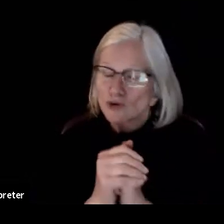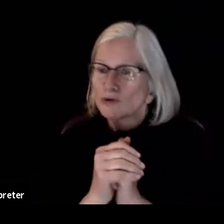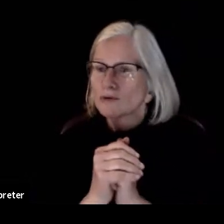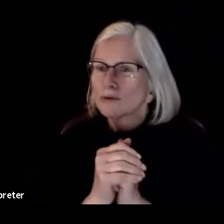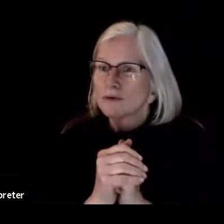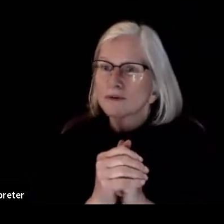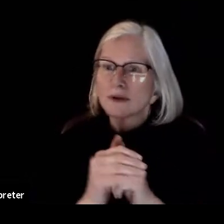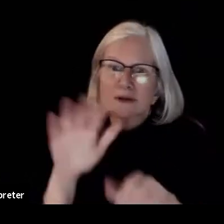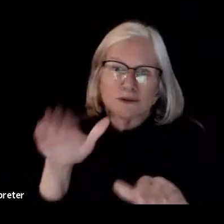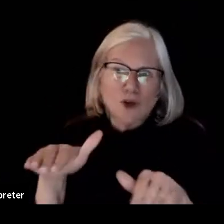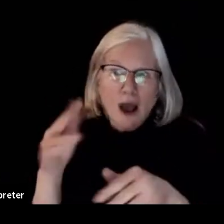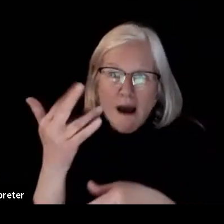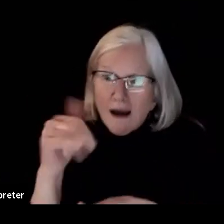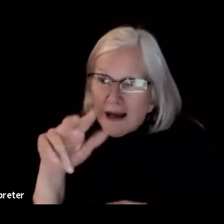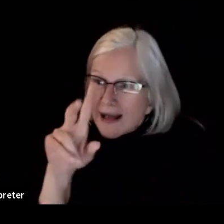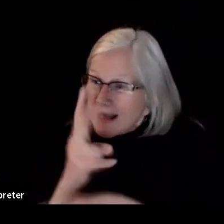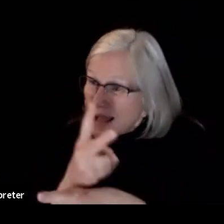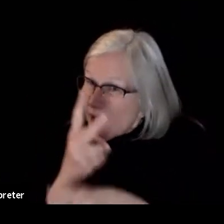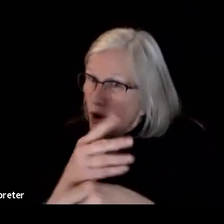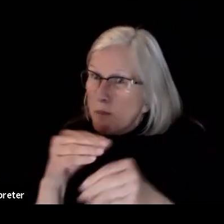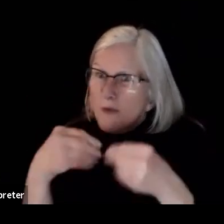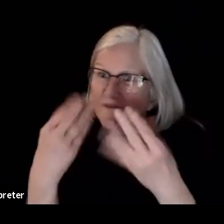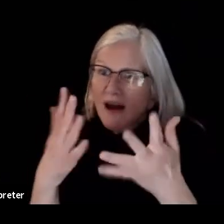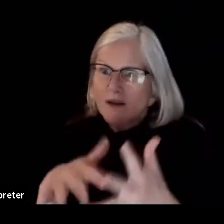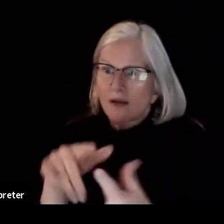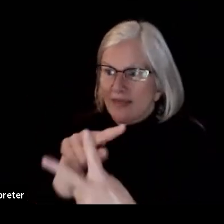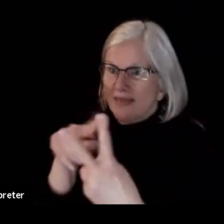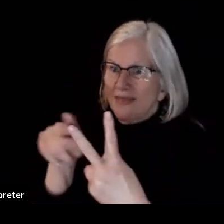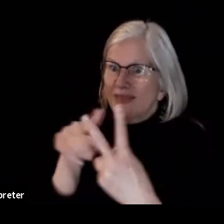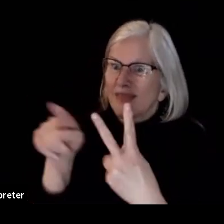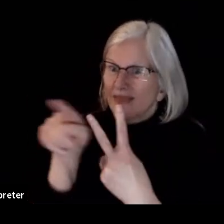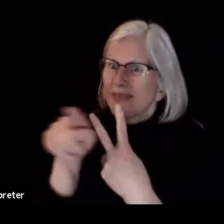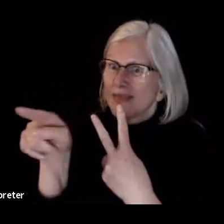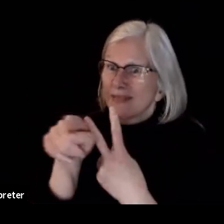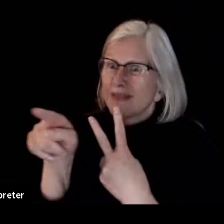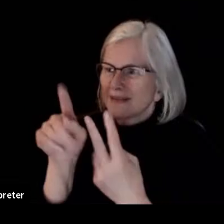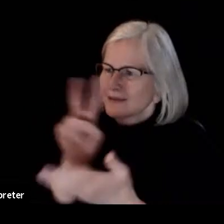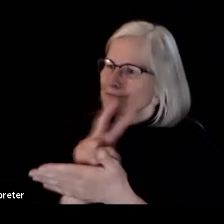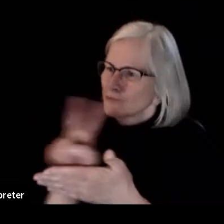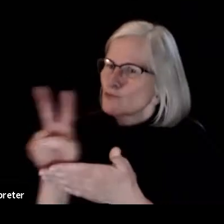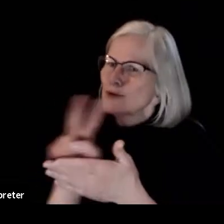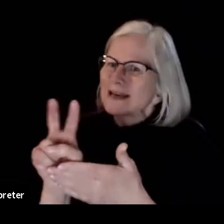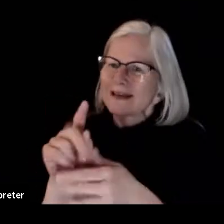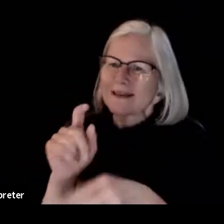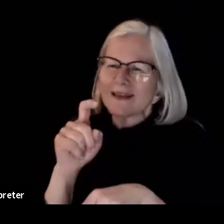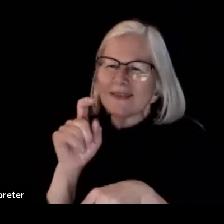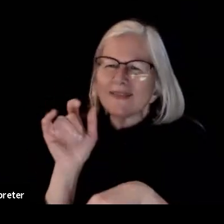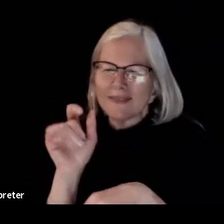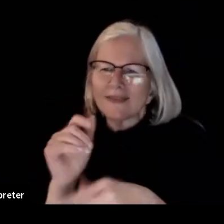With testing, as with other mitigation measures, the more frequently we do it,